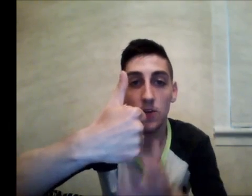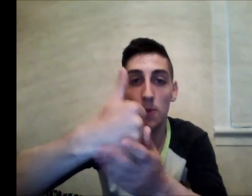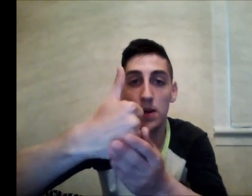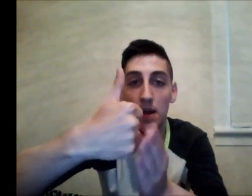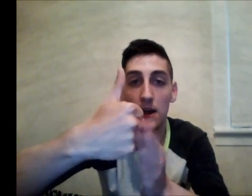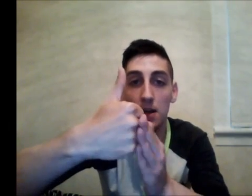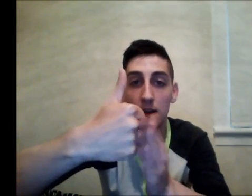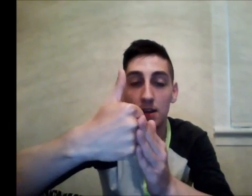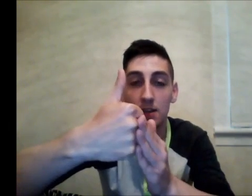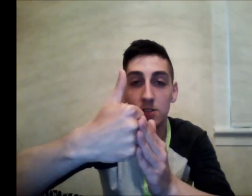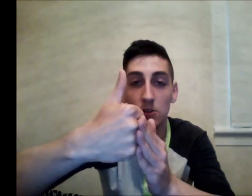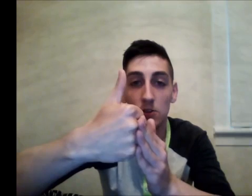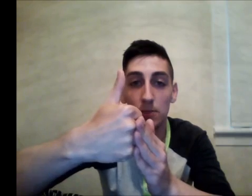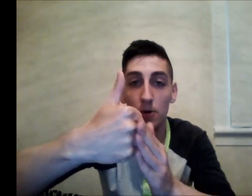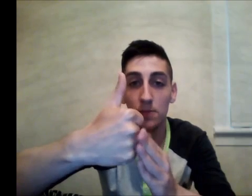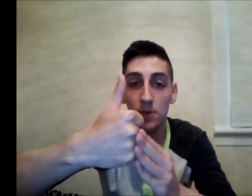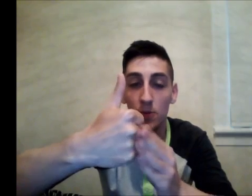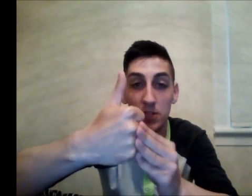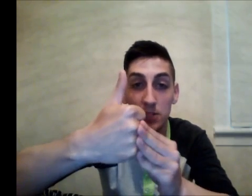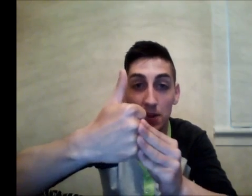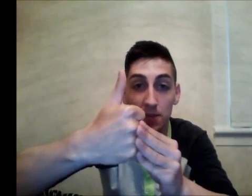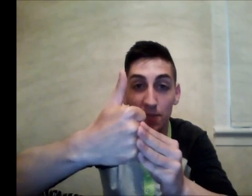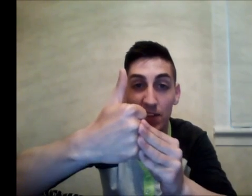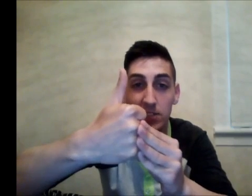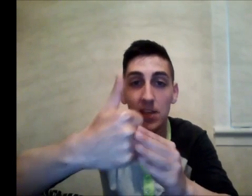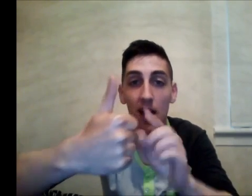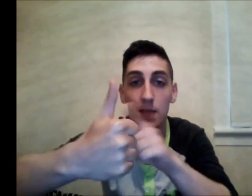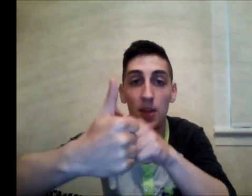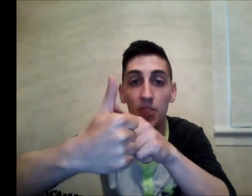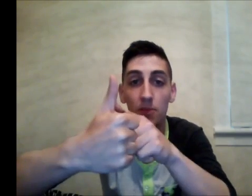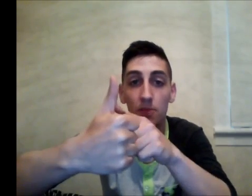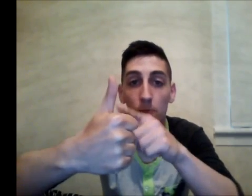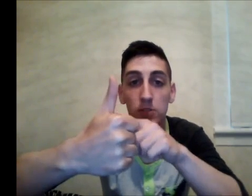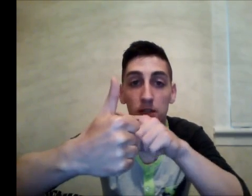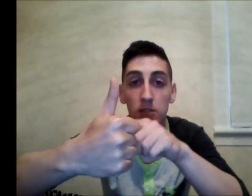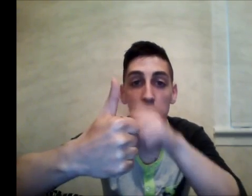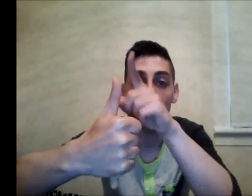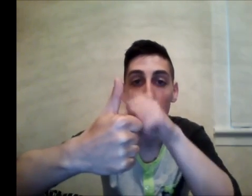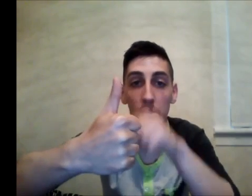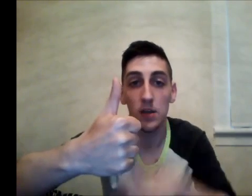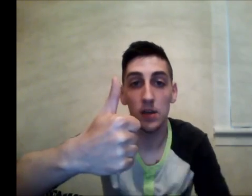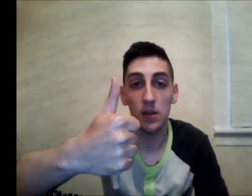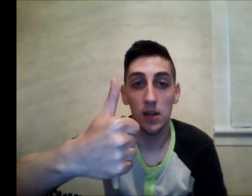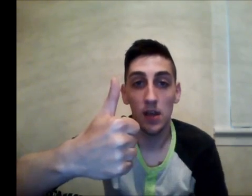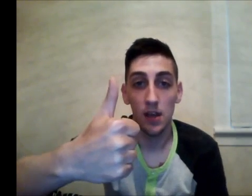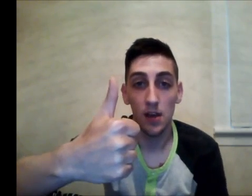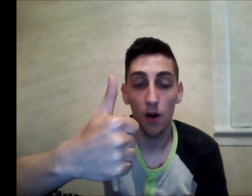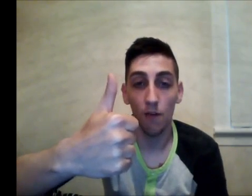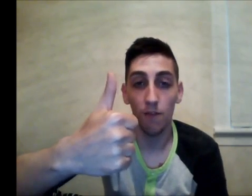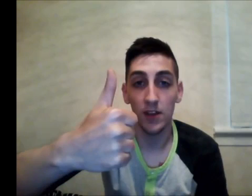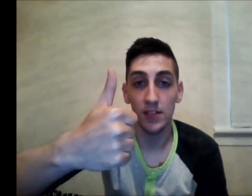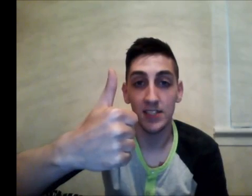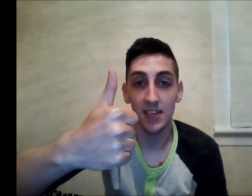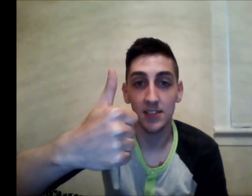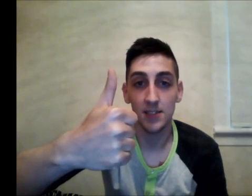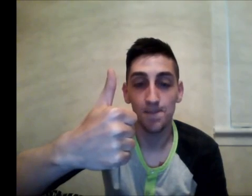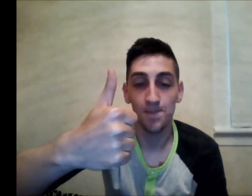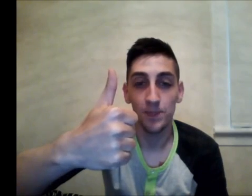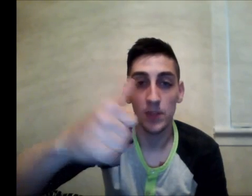got my circle at the bottom, which is my fist, and my thumb represents the stalk of the 6.